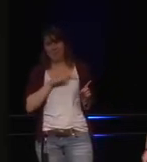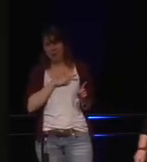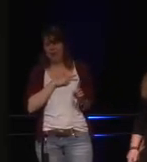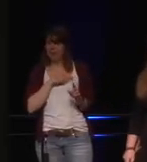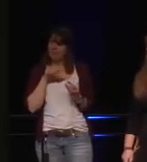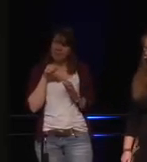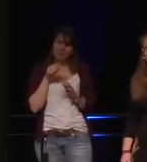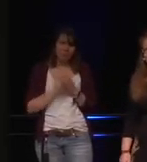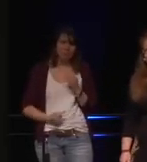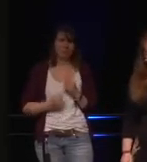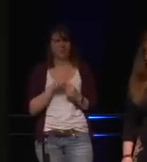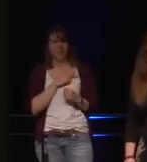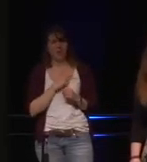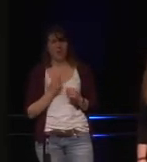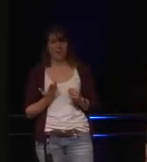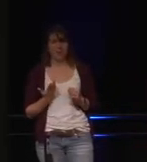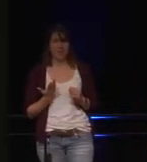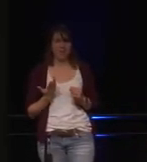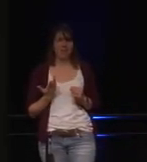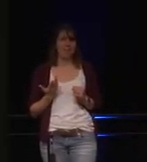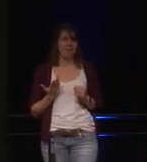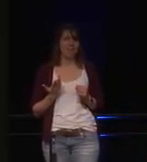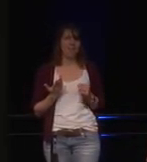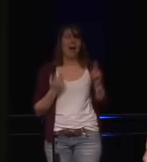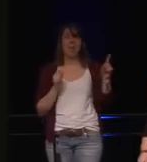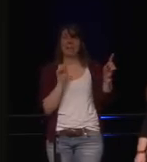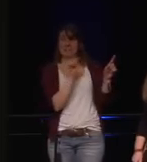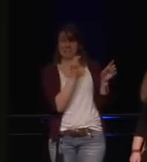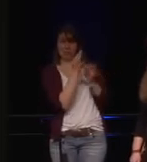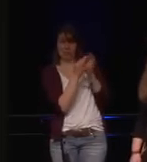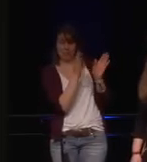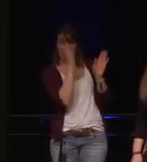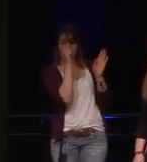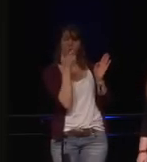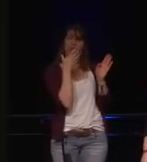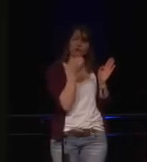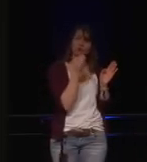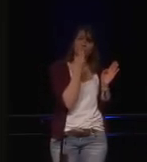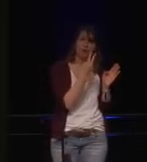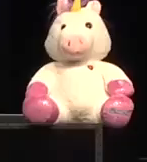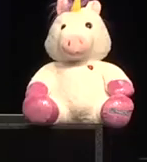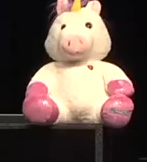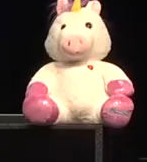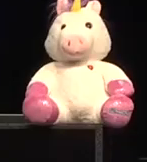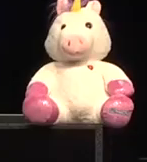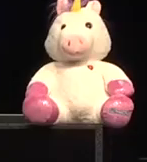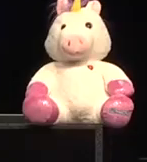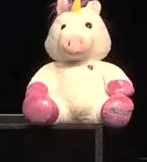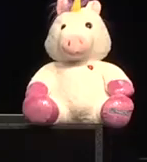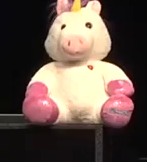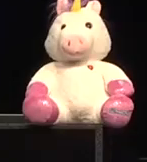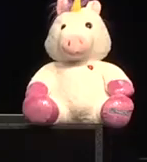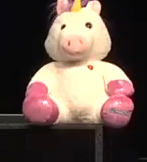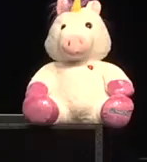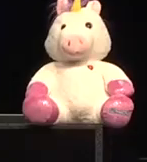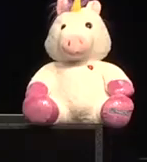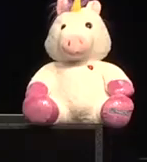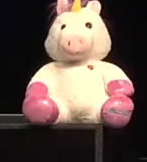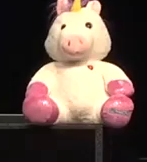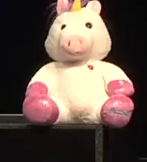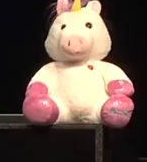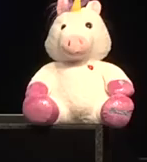And I was laughing, oh, no, no, no, no, no, it's not protecting me. It's one of the most unsecured devices out